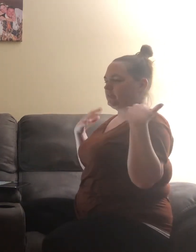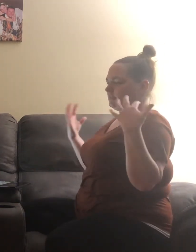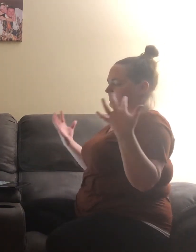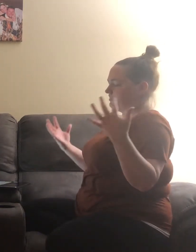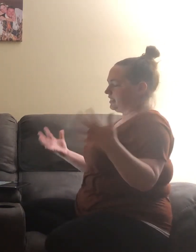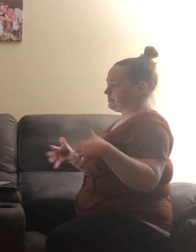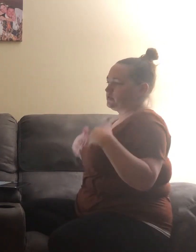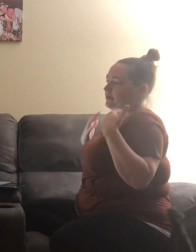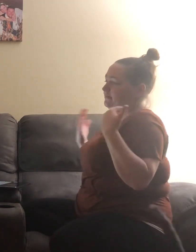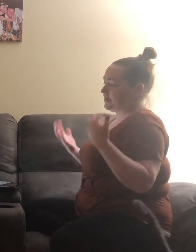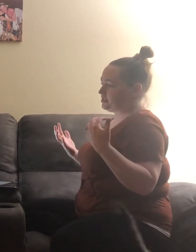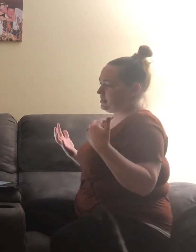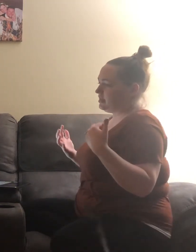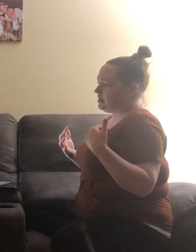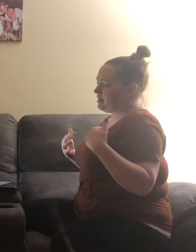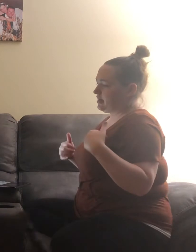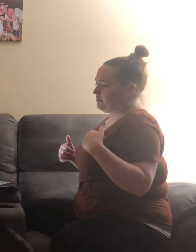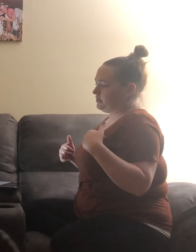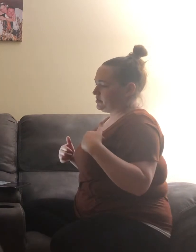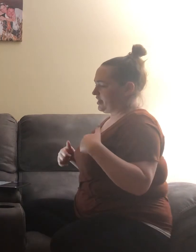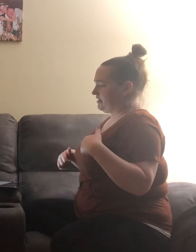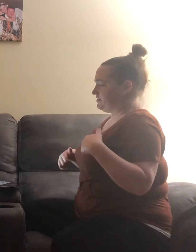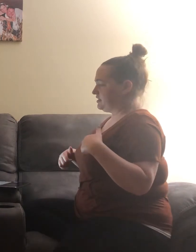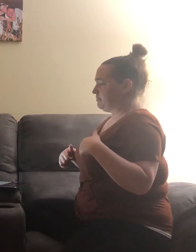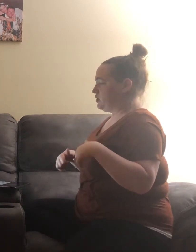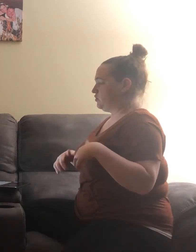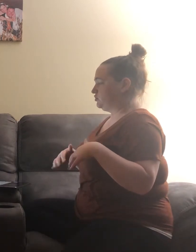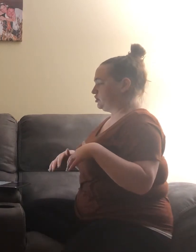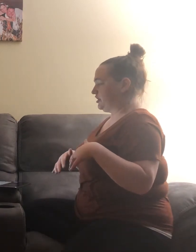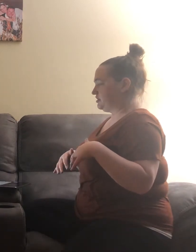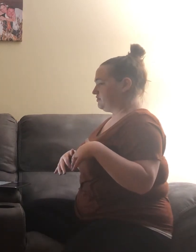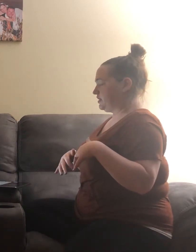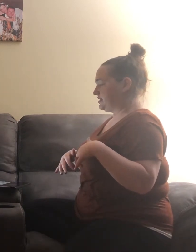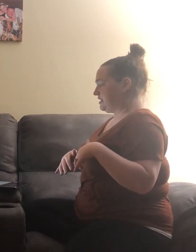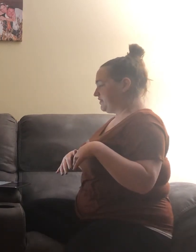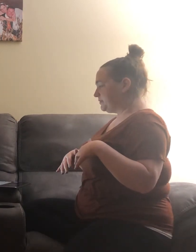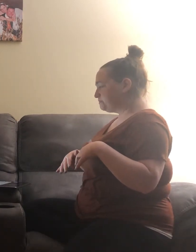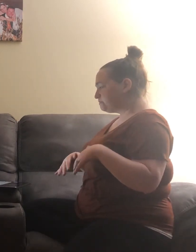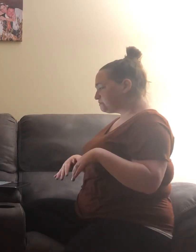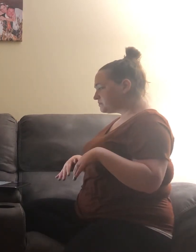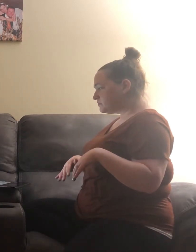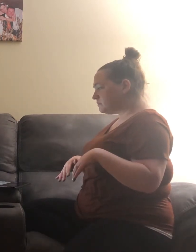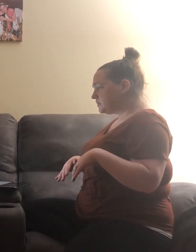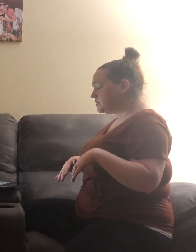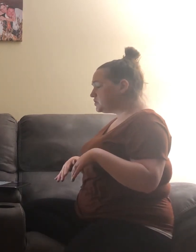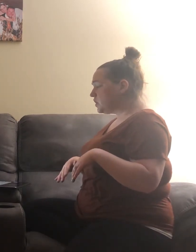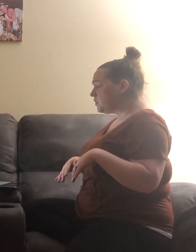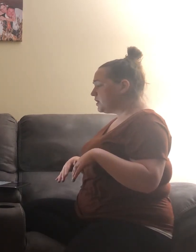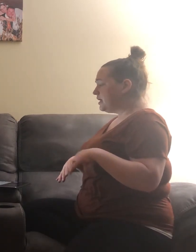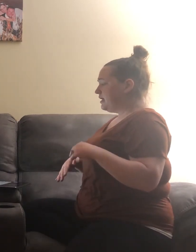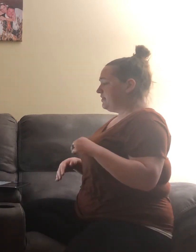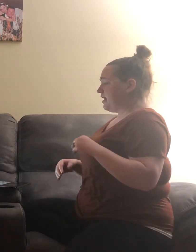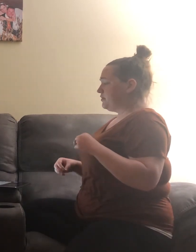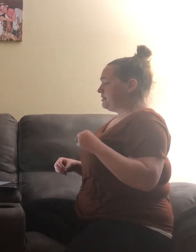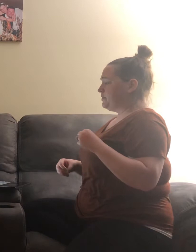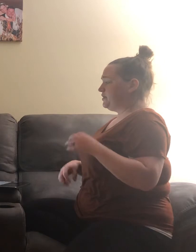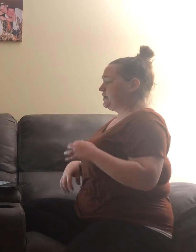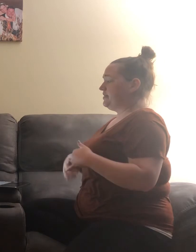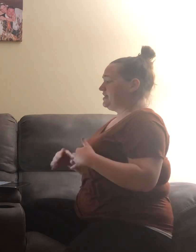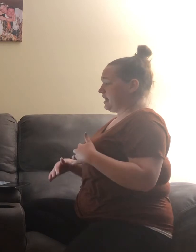upper respiratory infection, those are kind of some known triggers for Xavier. And so that would be when you're into